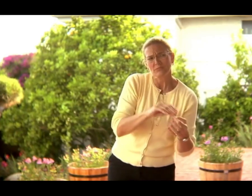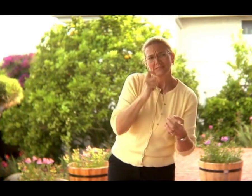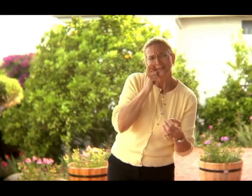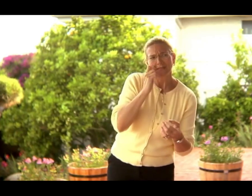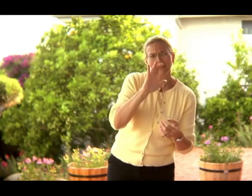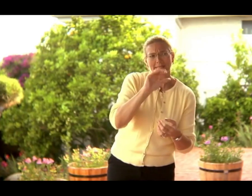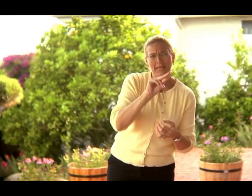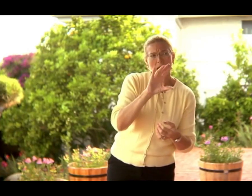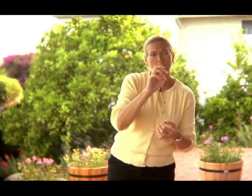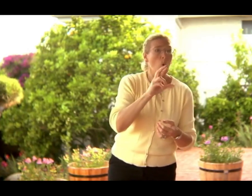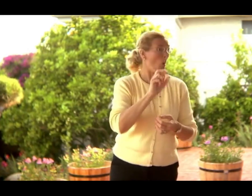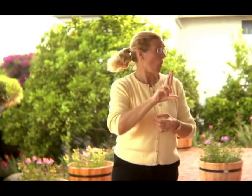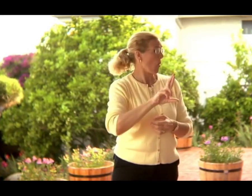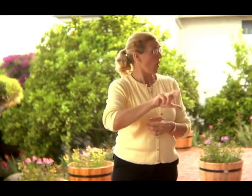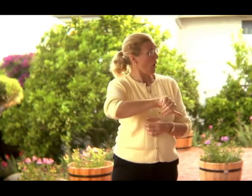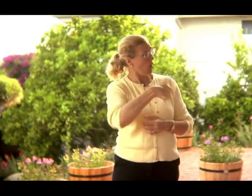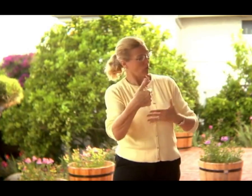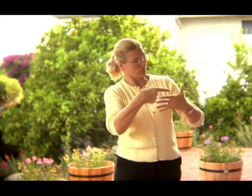or any other cancer.